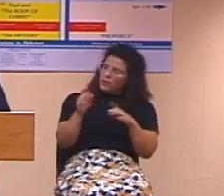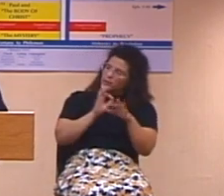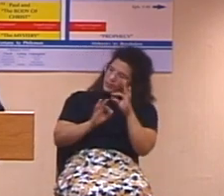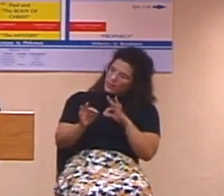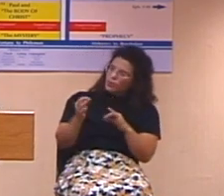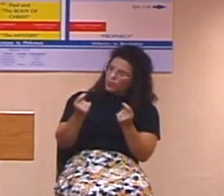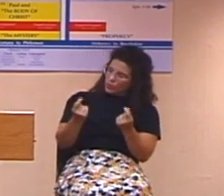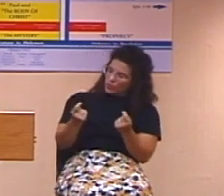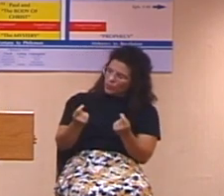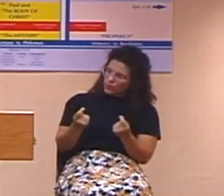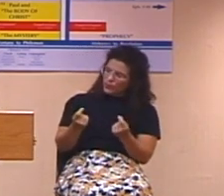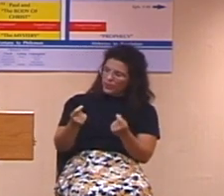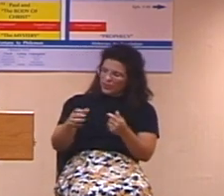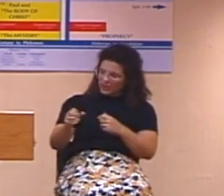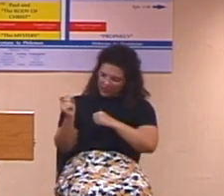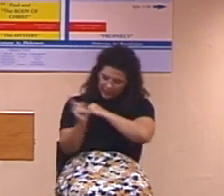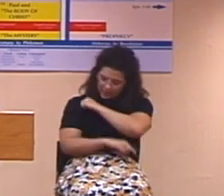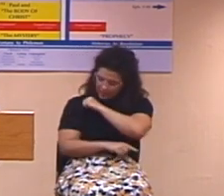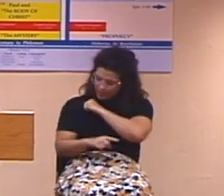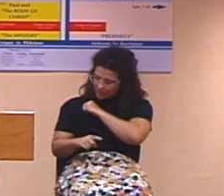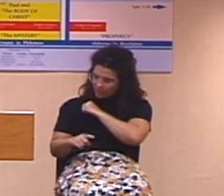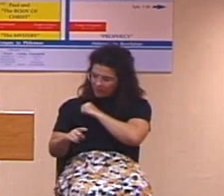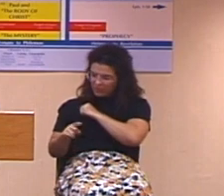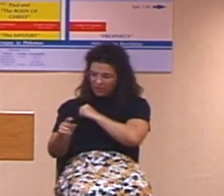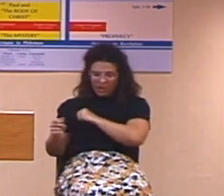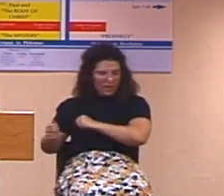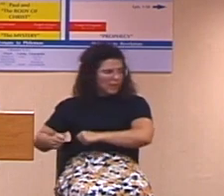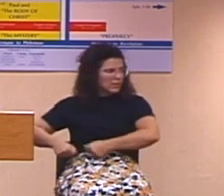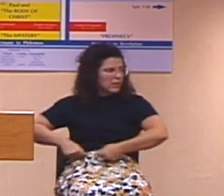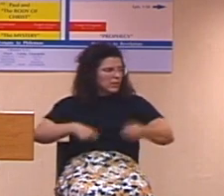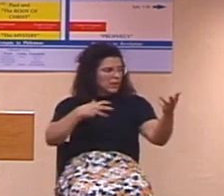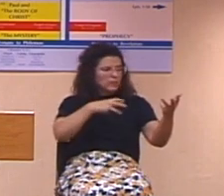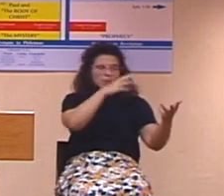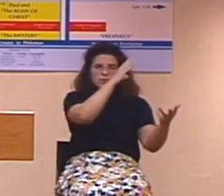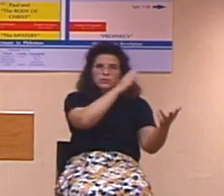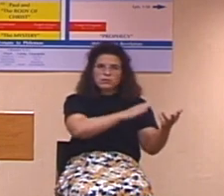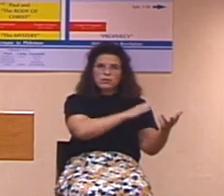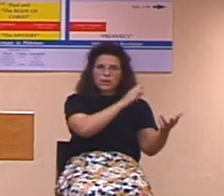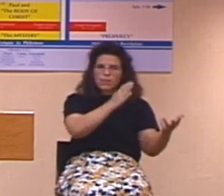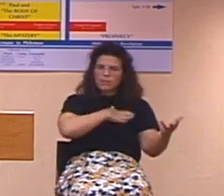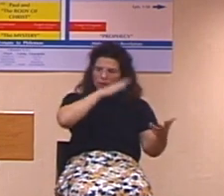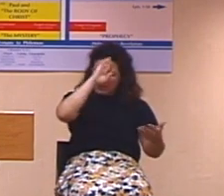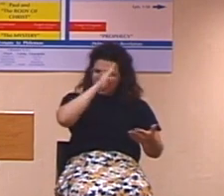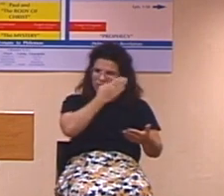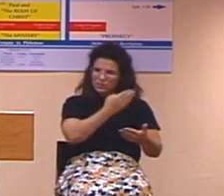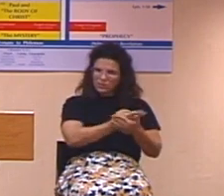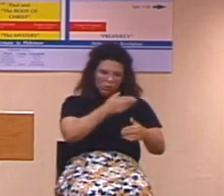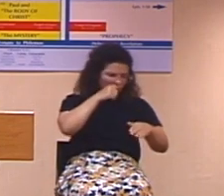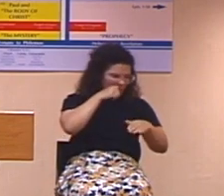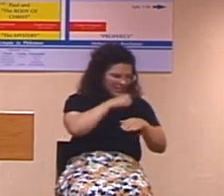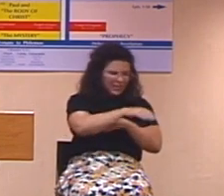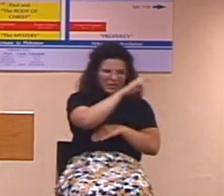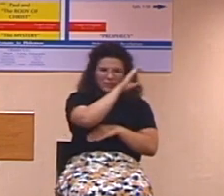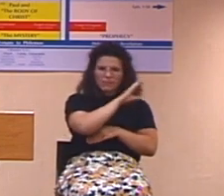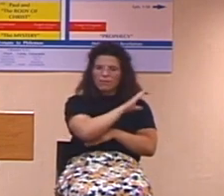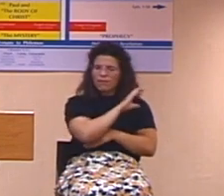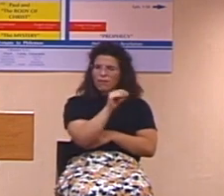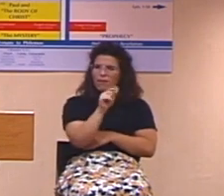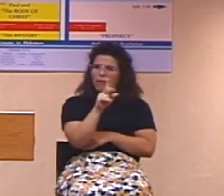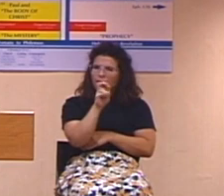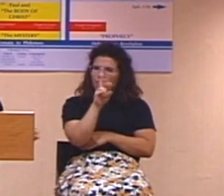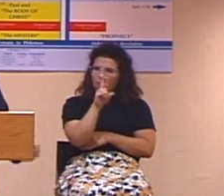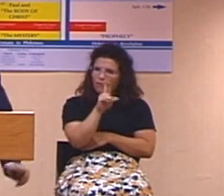I'm going to take that sentence and I'm going to put it on my son who went to Calvary. And he did. And